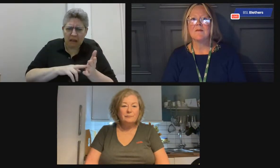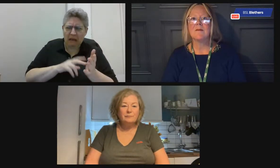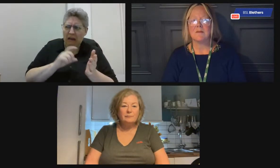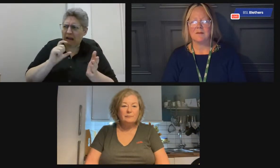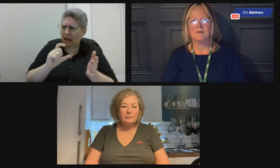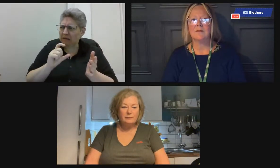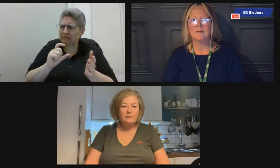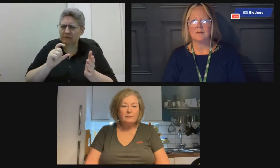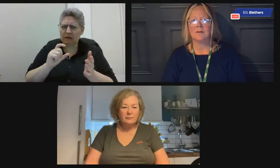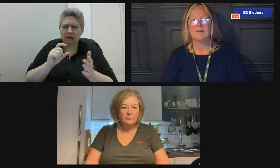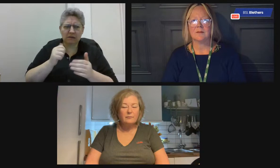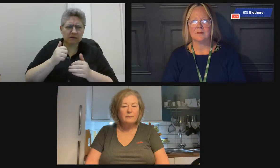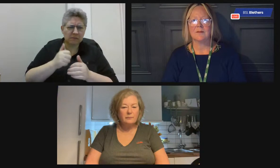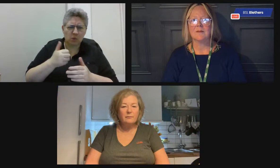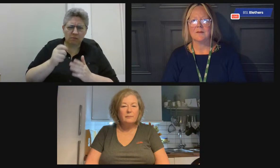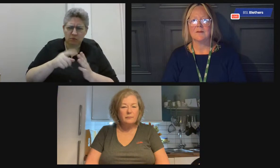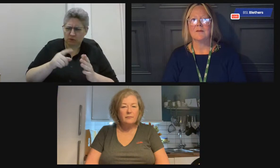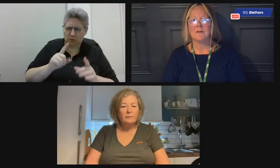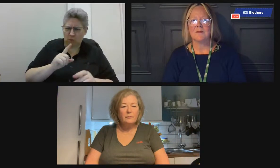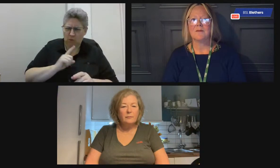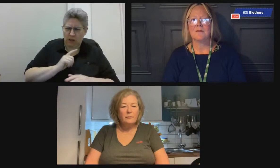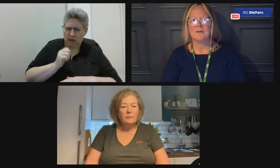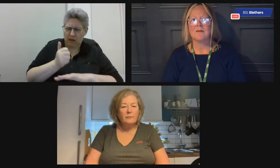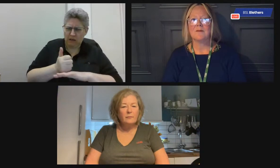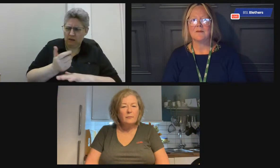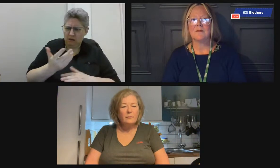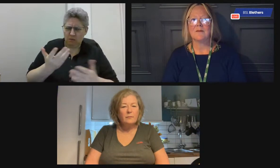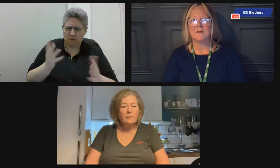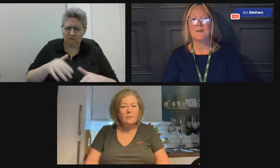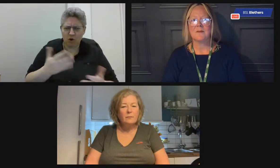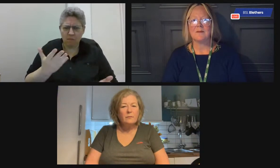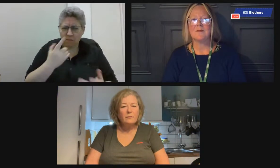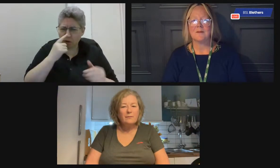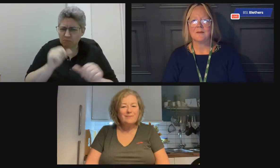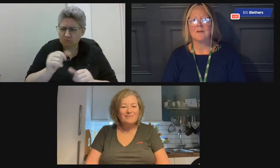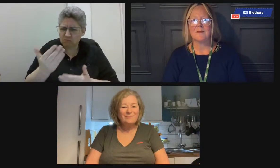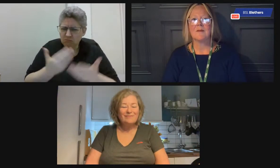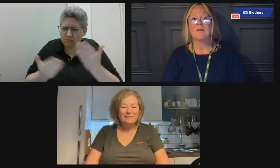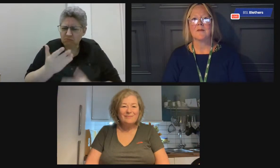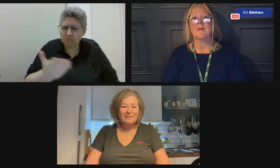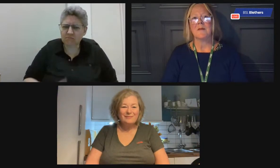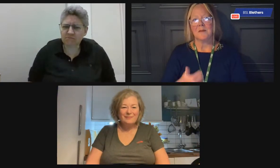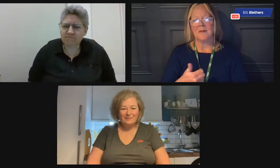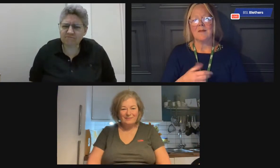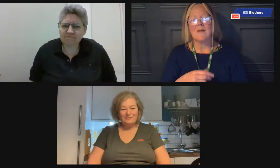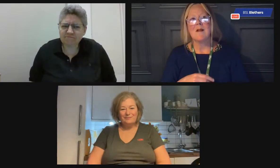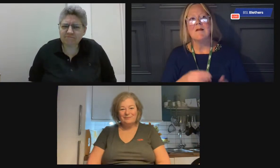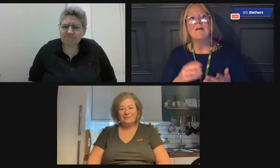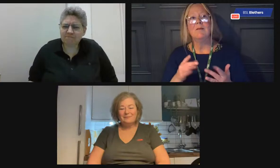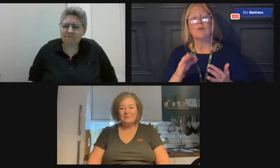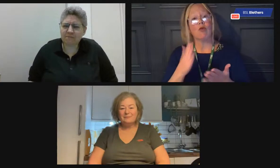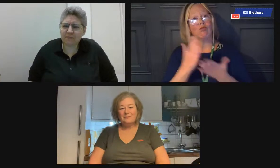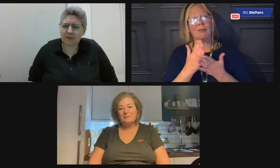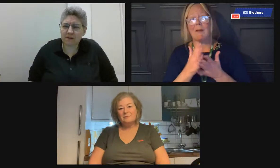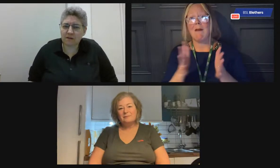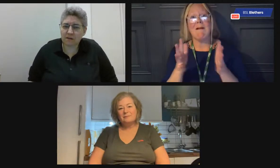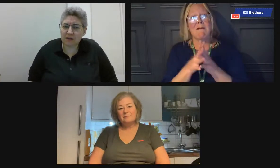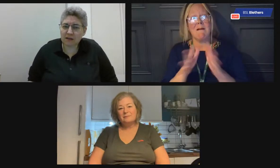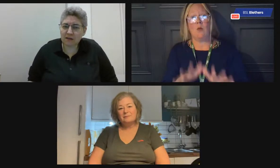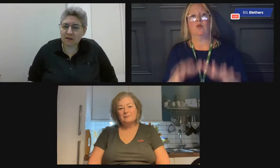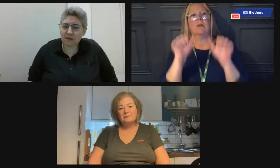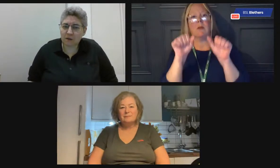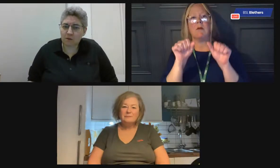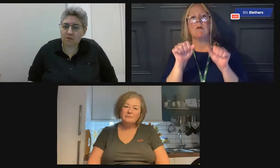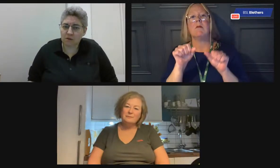Nikki, what is the MacMillan Deaf Cancer Support Project? How was it established and where's that